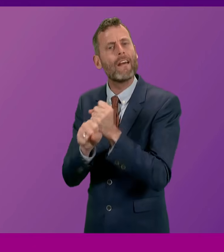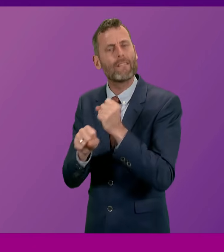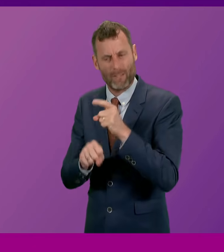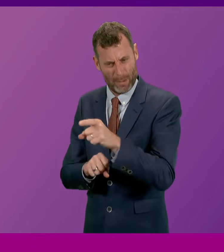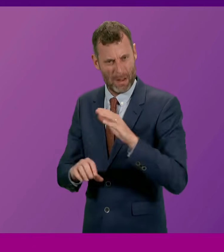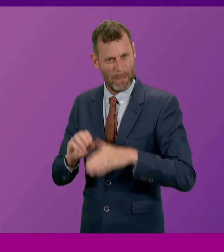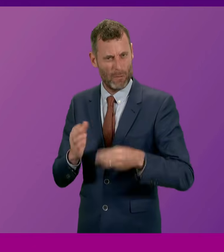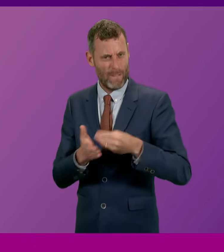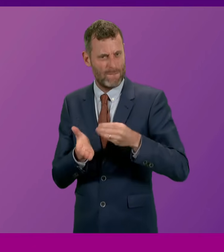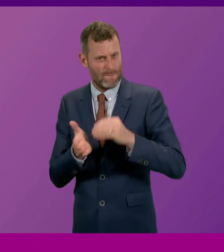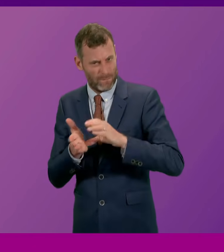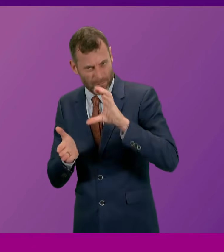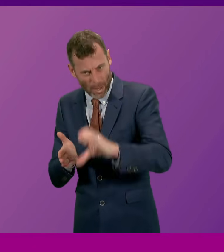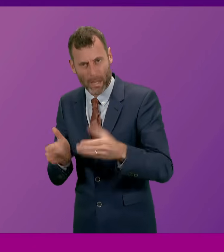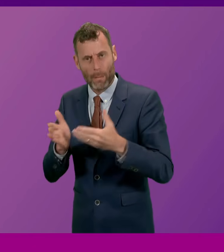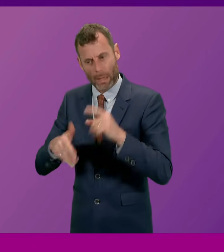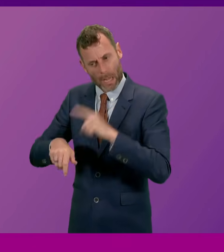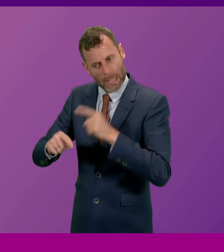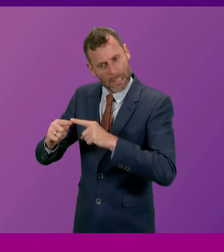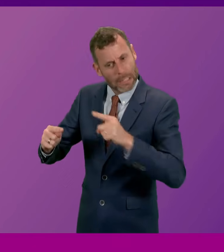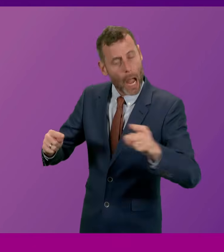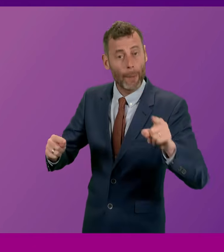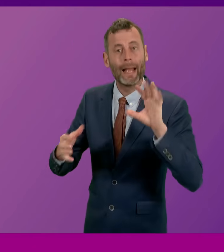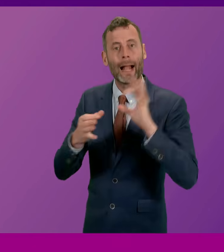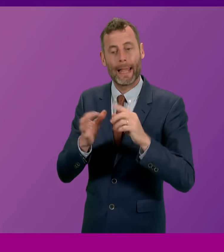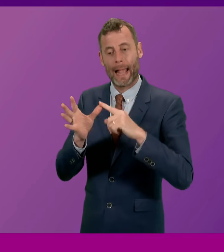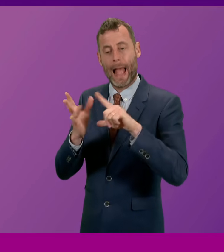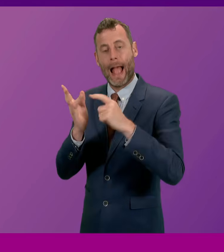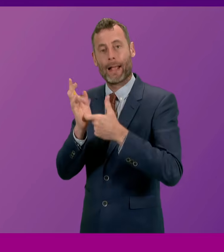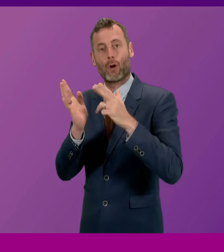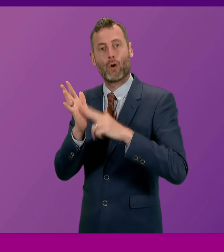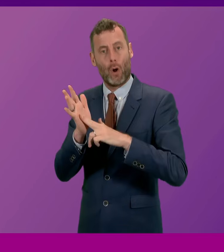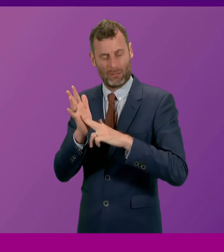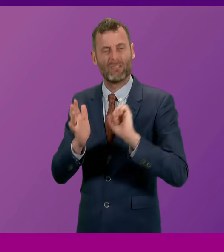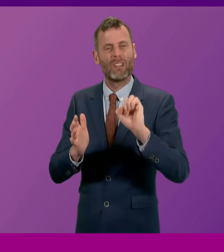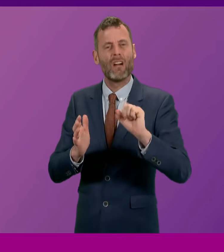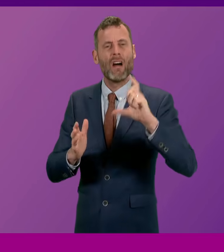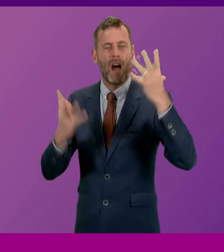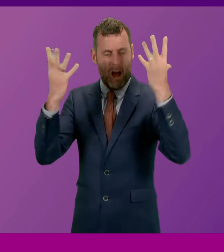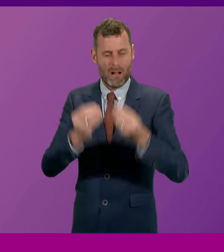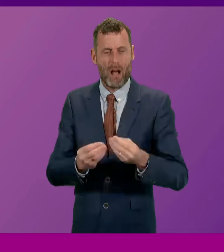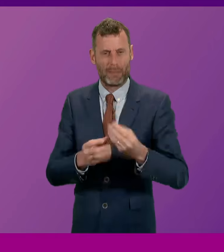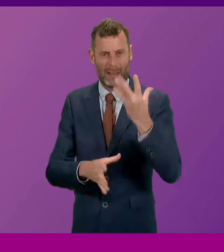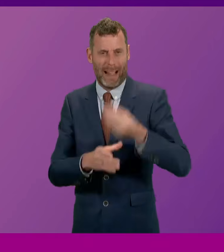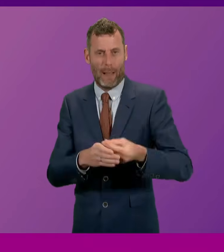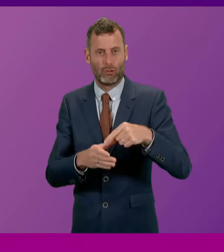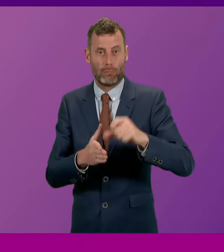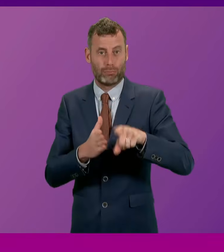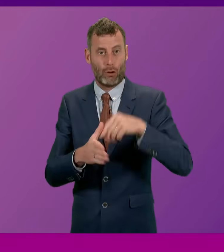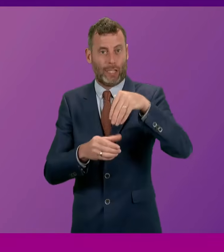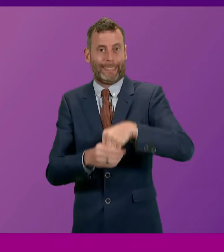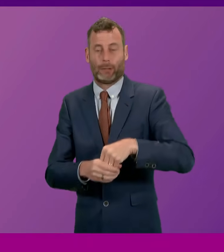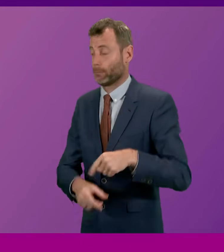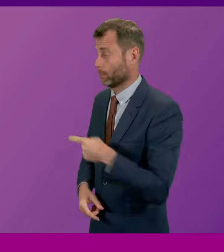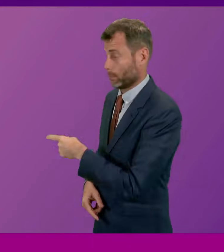regarding funding and timescales for the development of the Acorn carbon capture and storage project. First Minister. So it